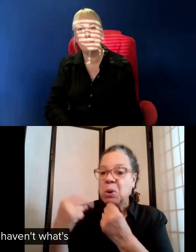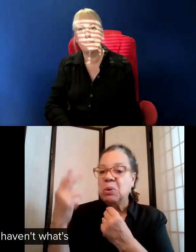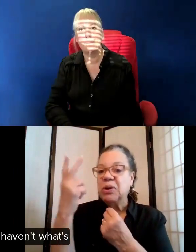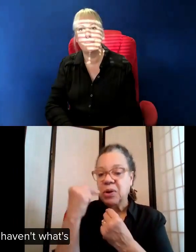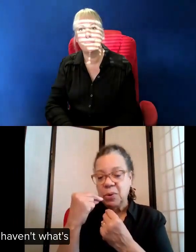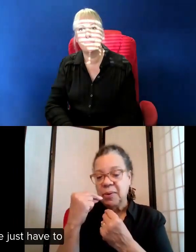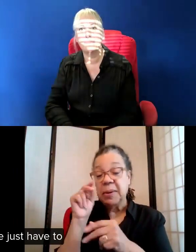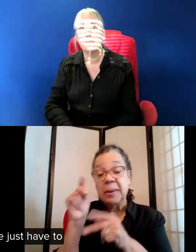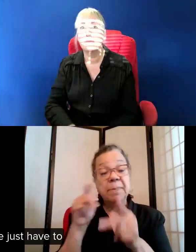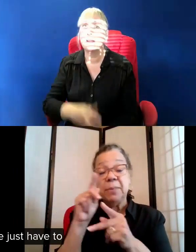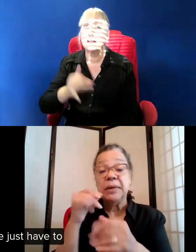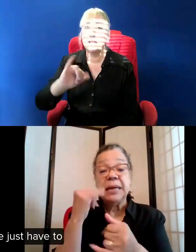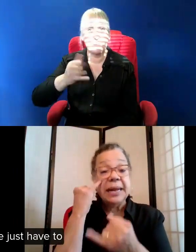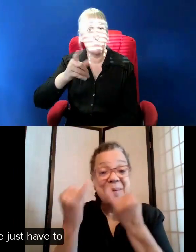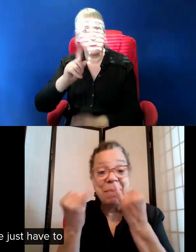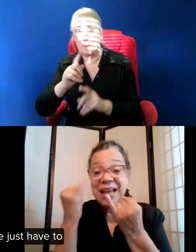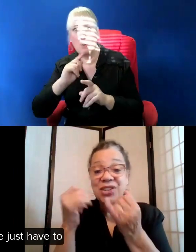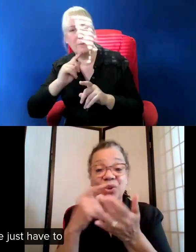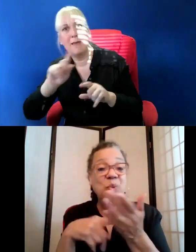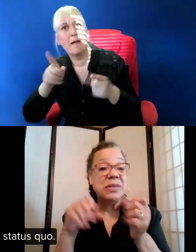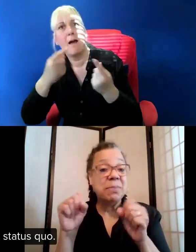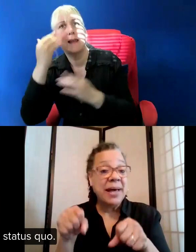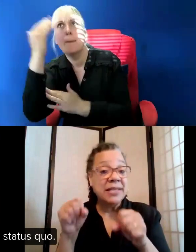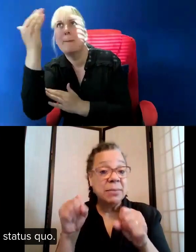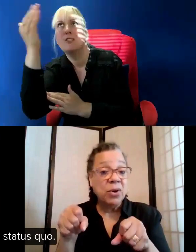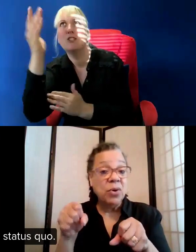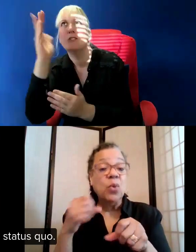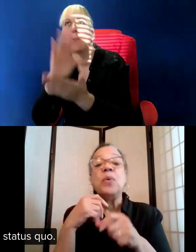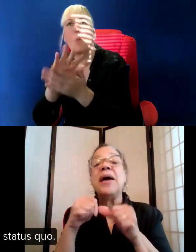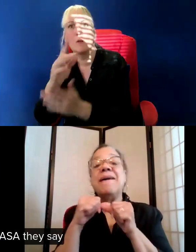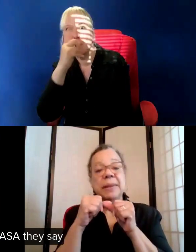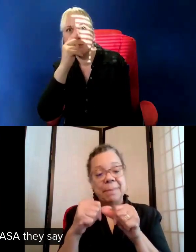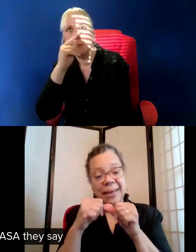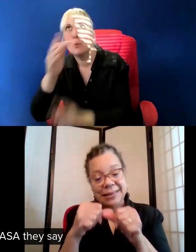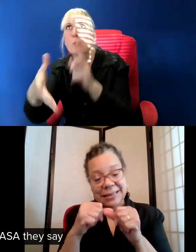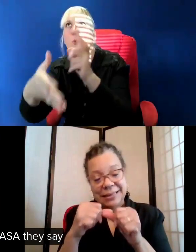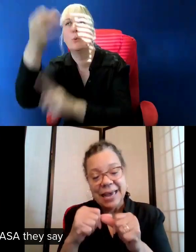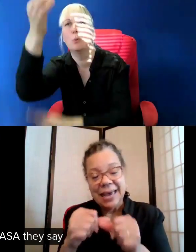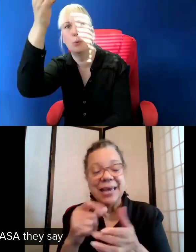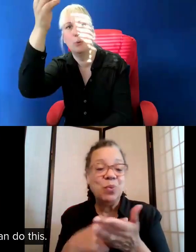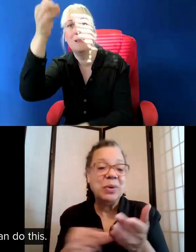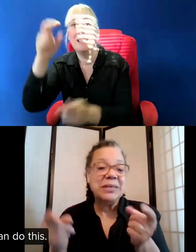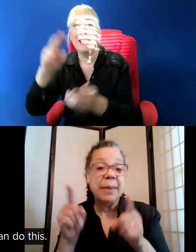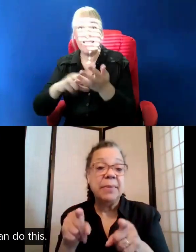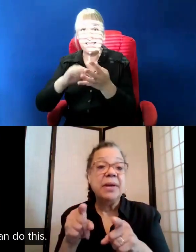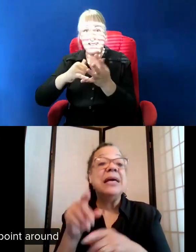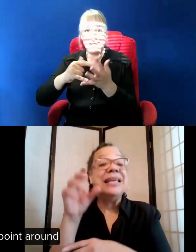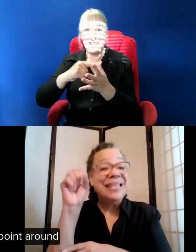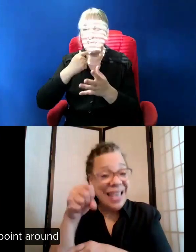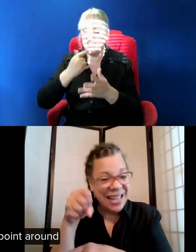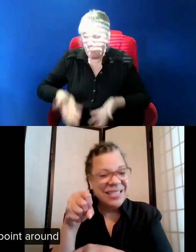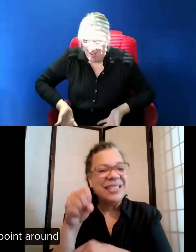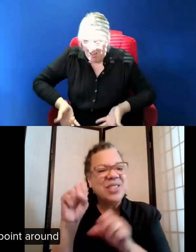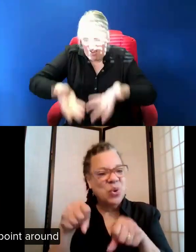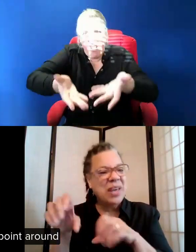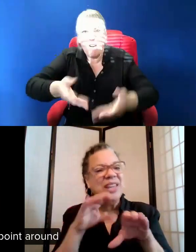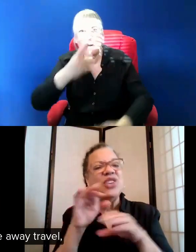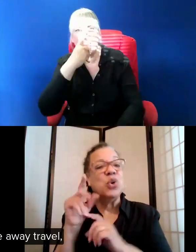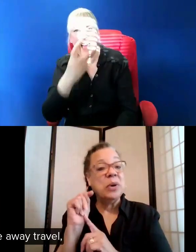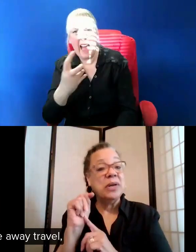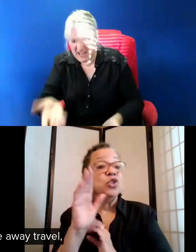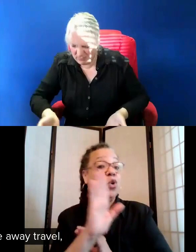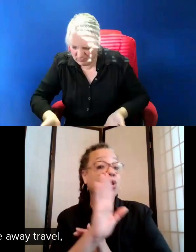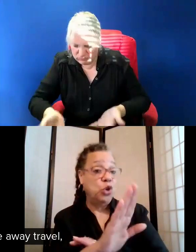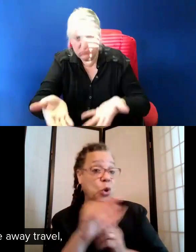haven't imagined what's possible, or we just have to maintain the status quo. Whereas at NASA, they say, yes, you can do this if. So to your point around